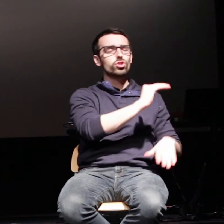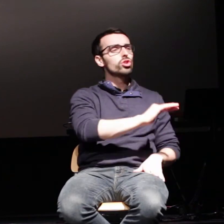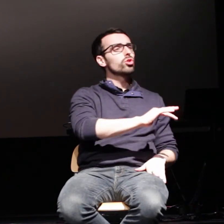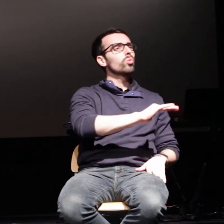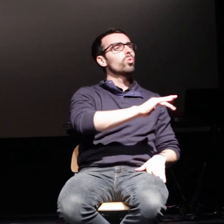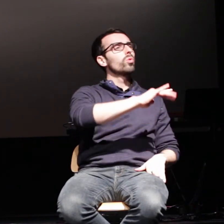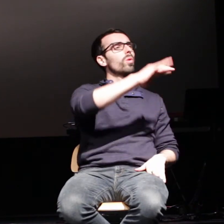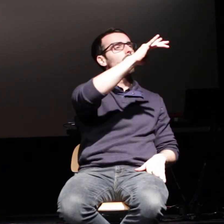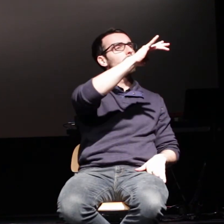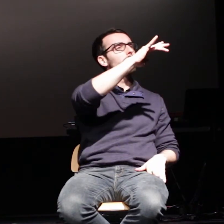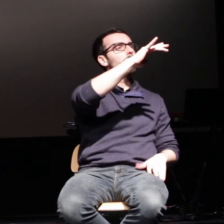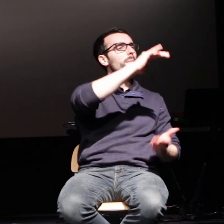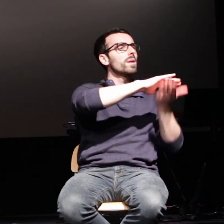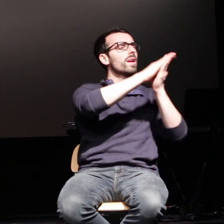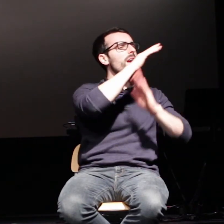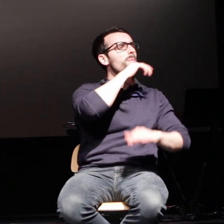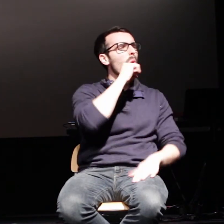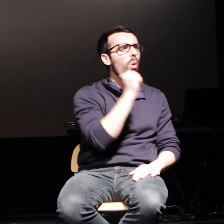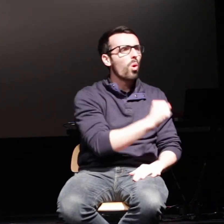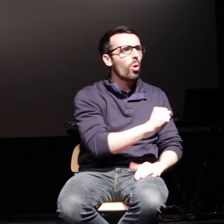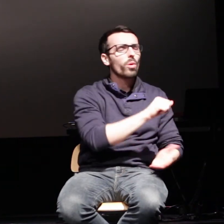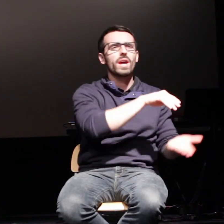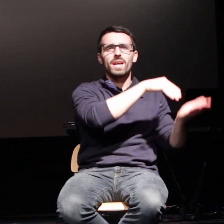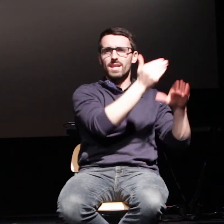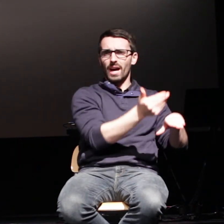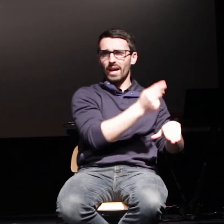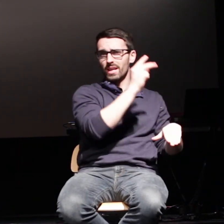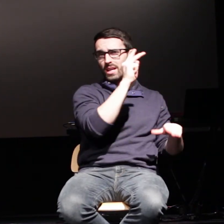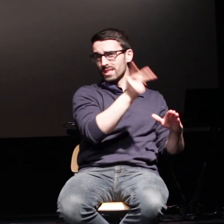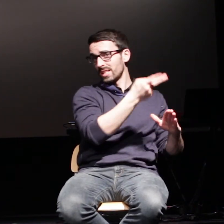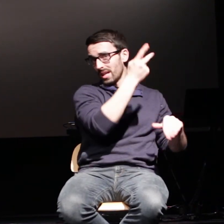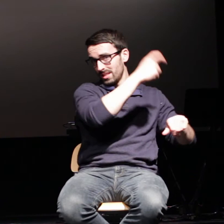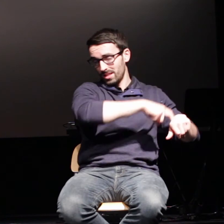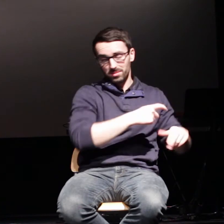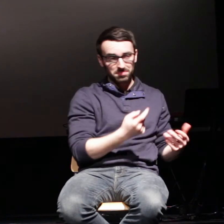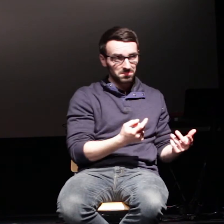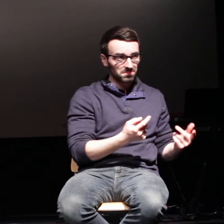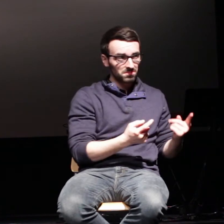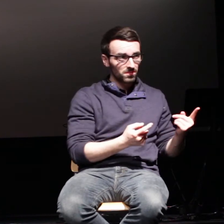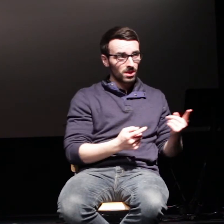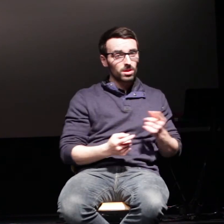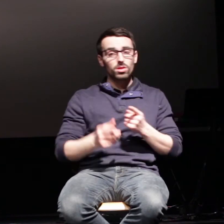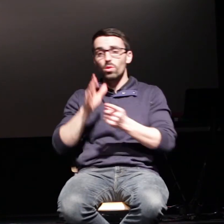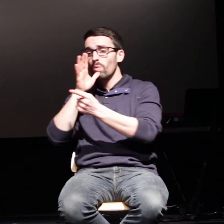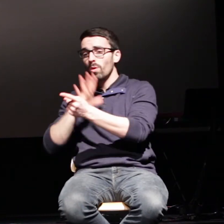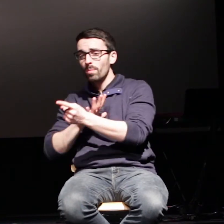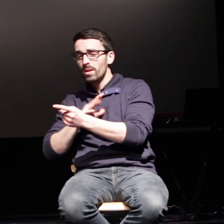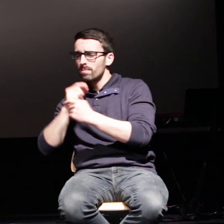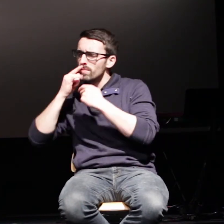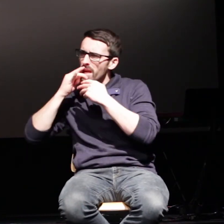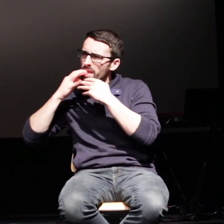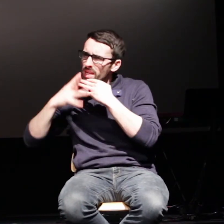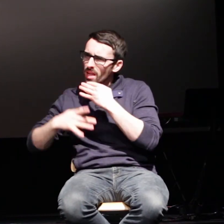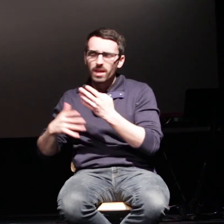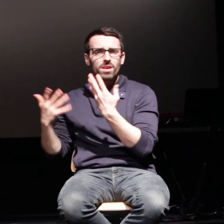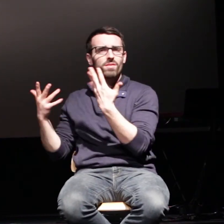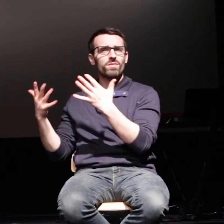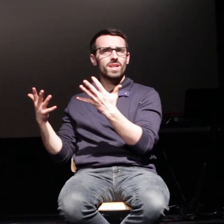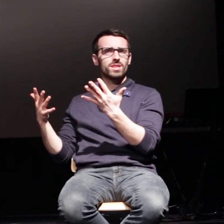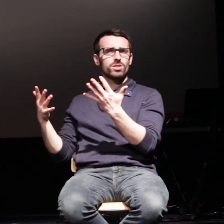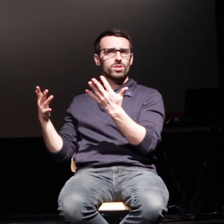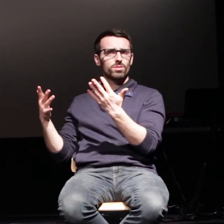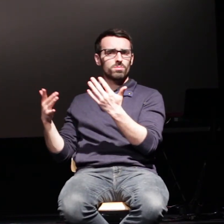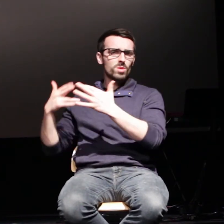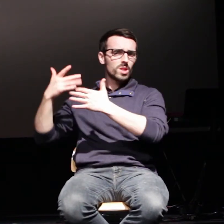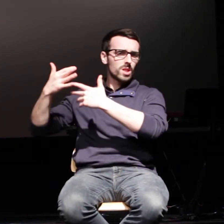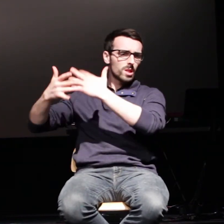second time. The woman who was healed from this bleeding, where's she today? Yeah, she's dead.